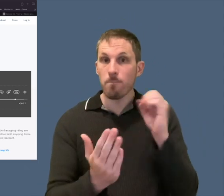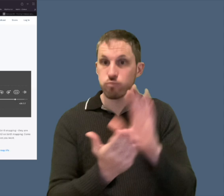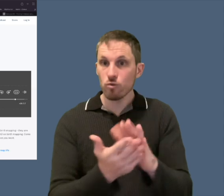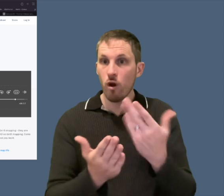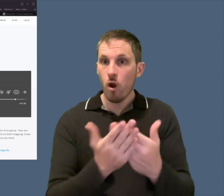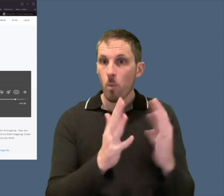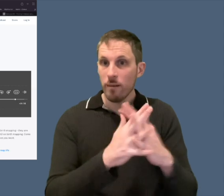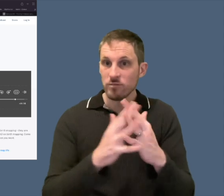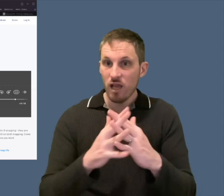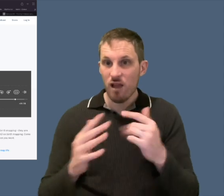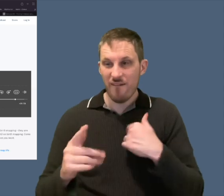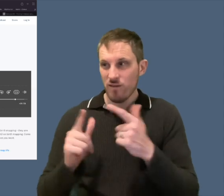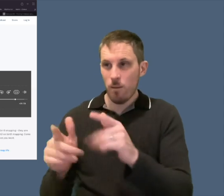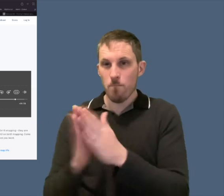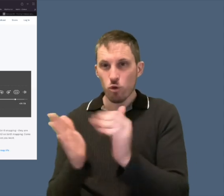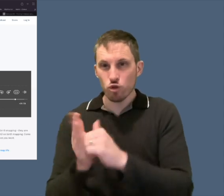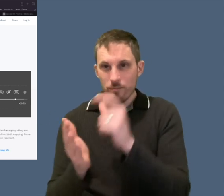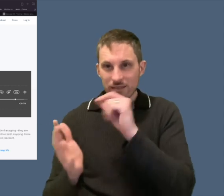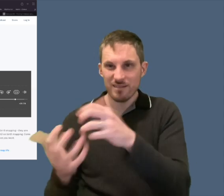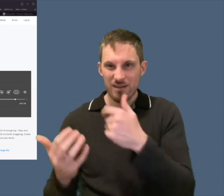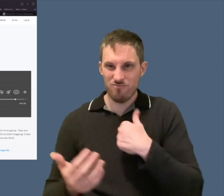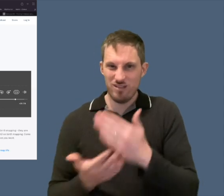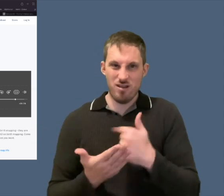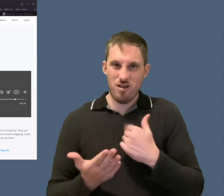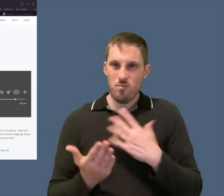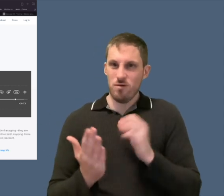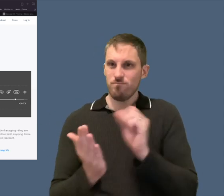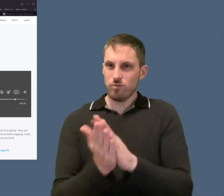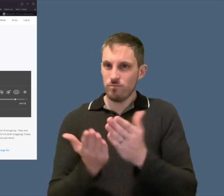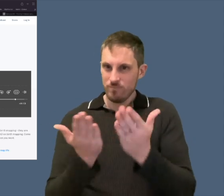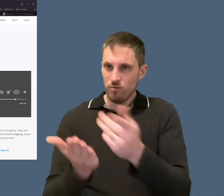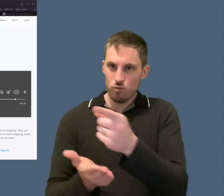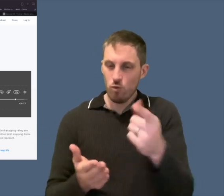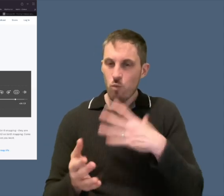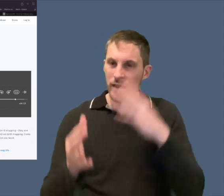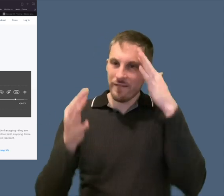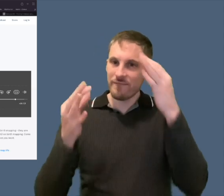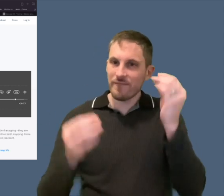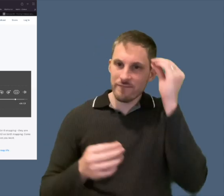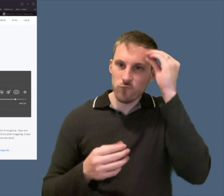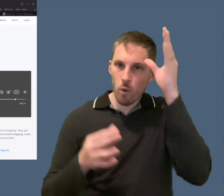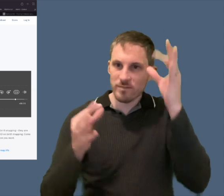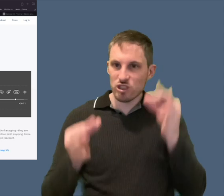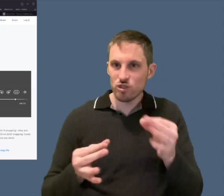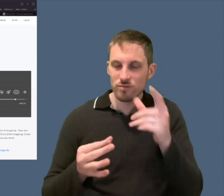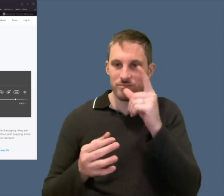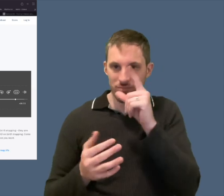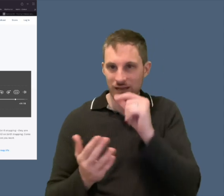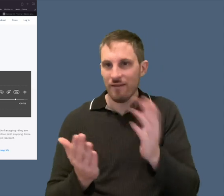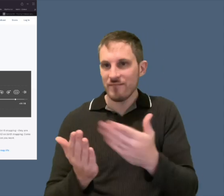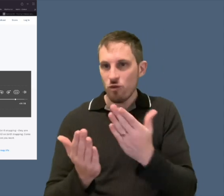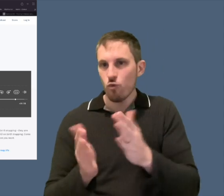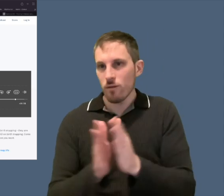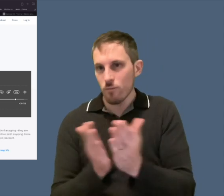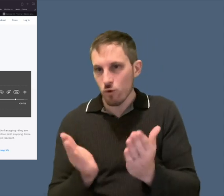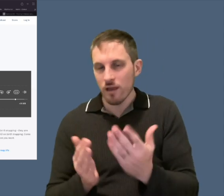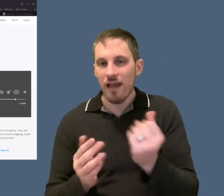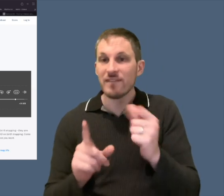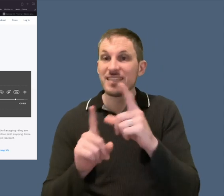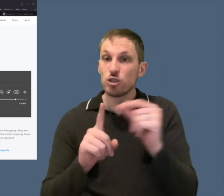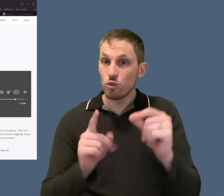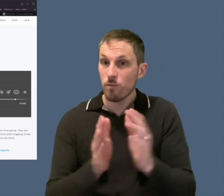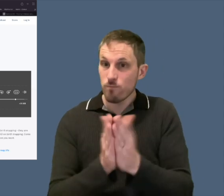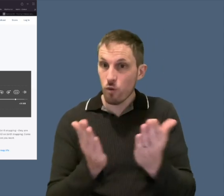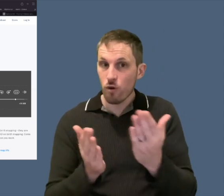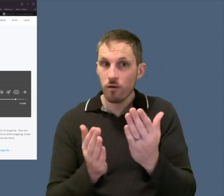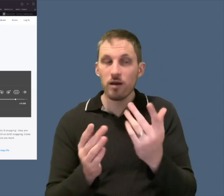So I wanted people to be able to make an informed decision about whether or not they wanted the book or not. So there it is, flick through the book. And there's a digital version of